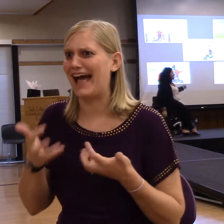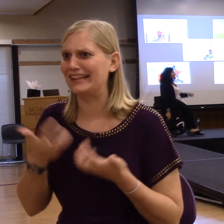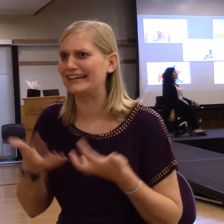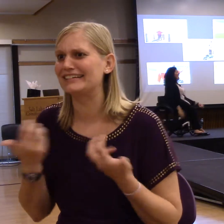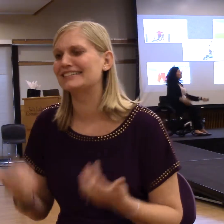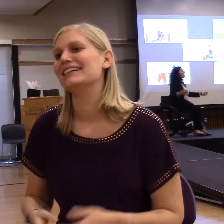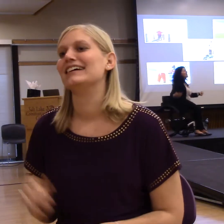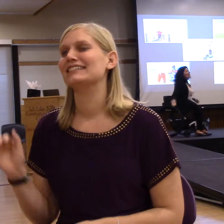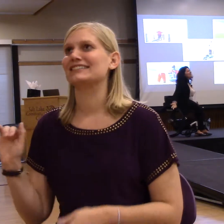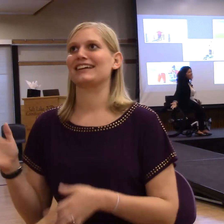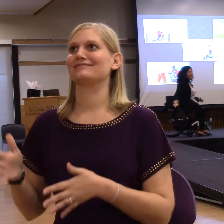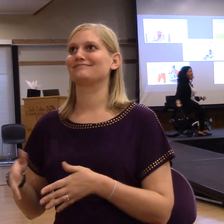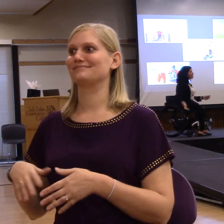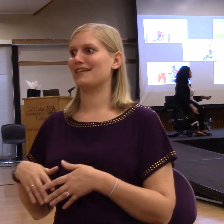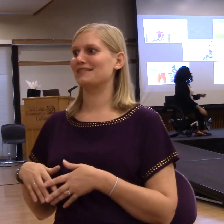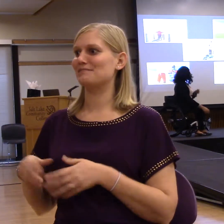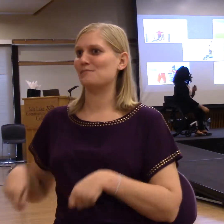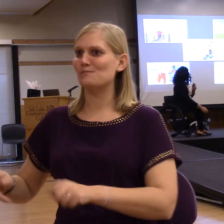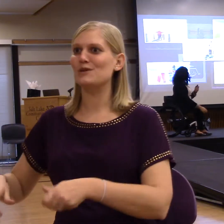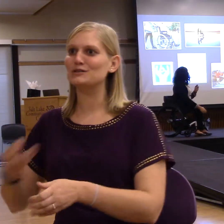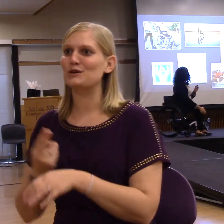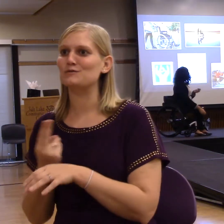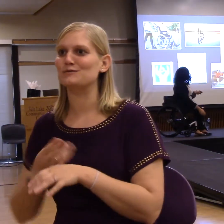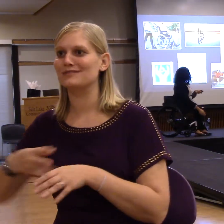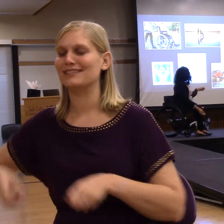wheelchair users just happy to be outside.